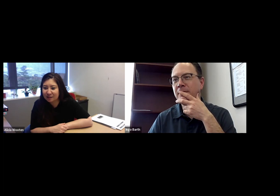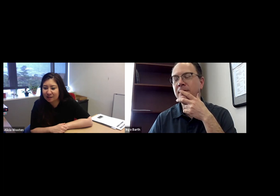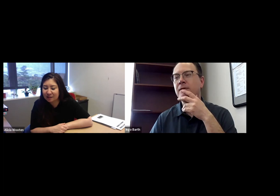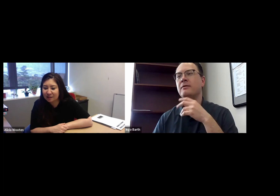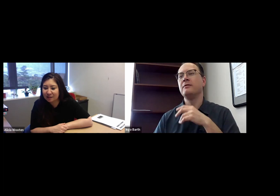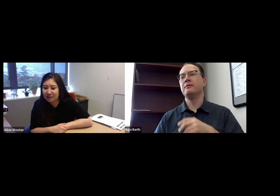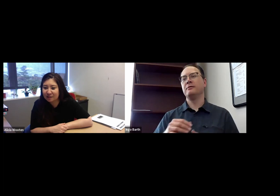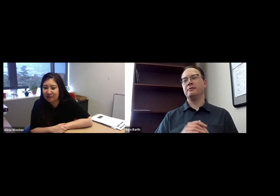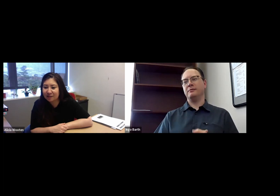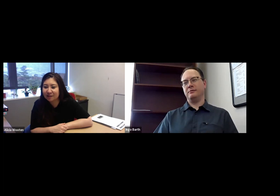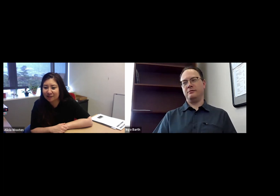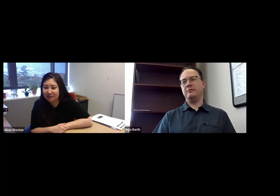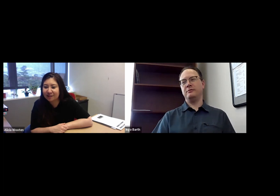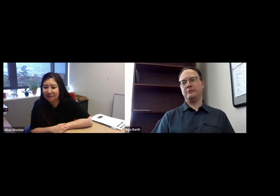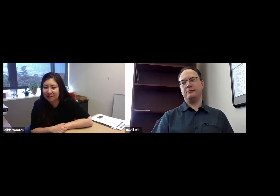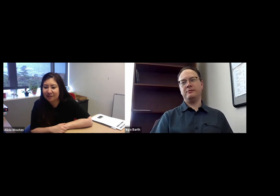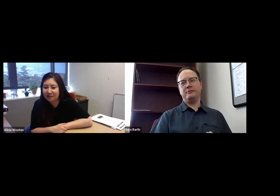Audrey?